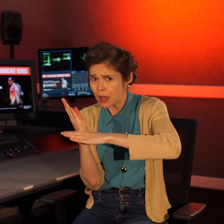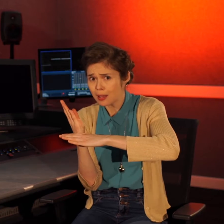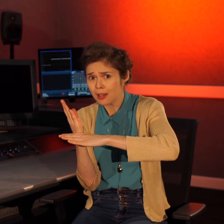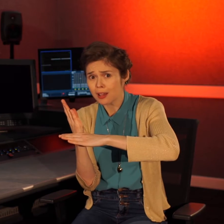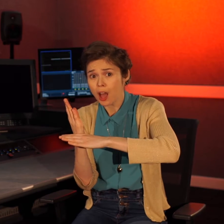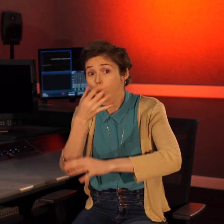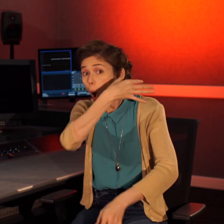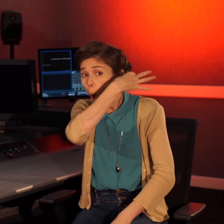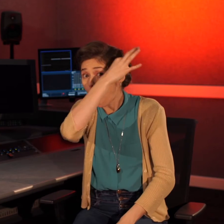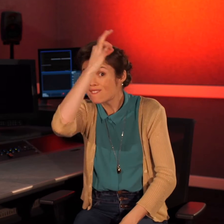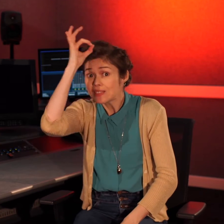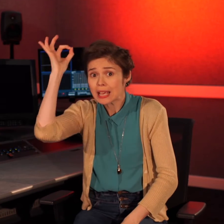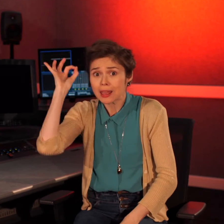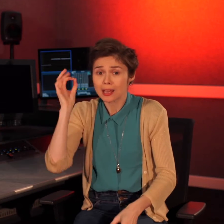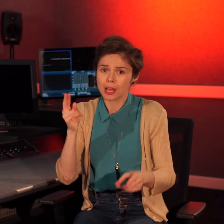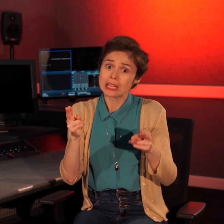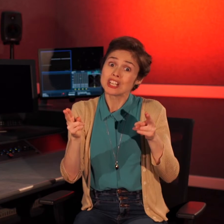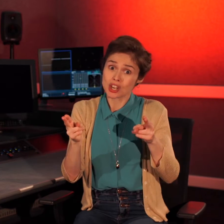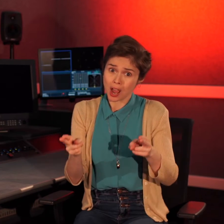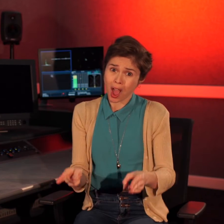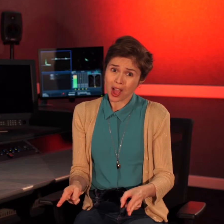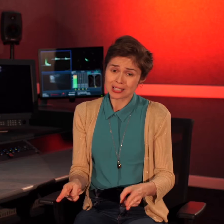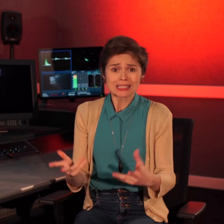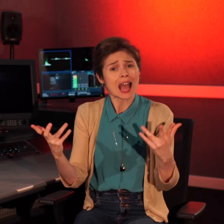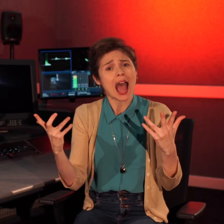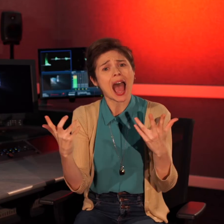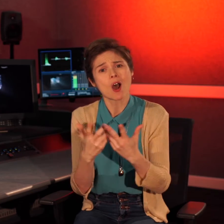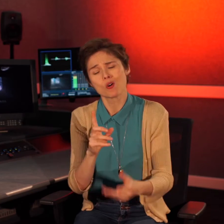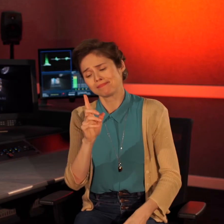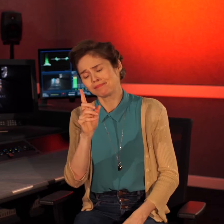Later on, Ophelia dies.